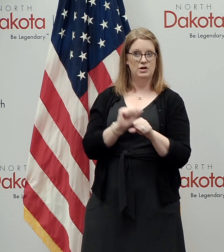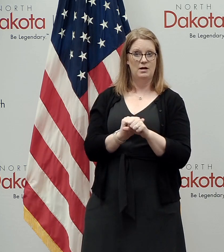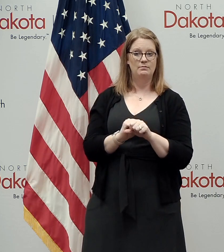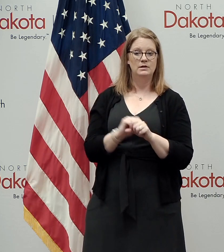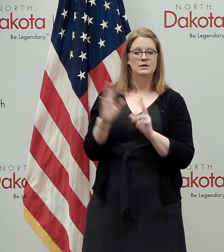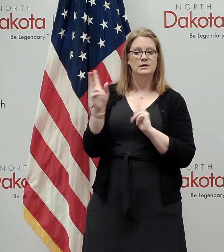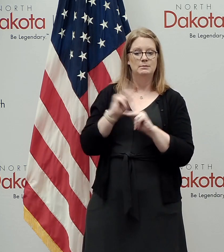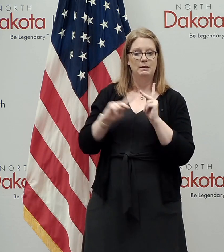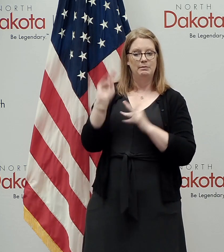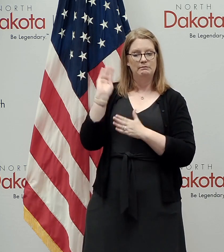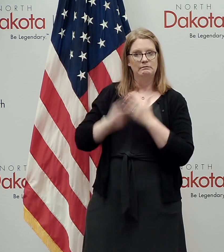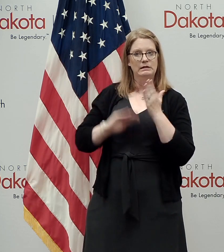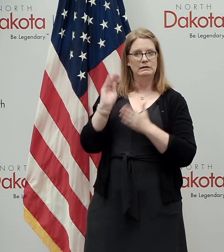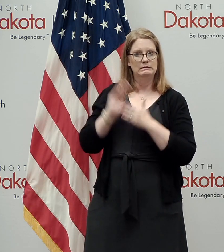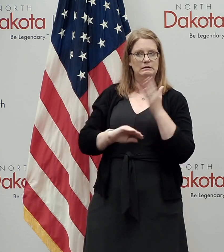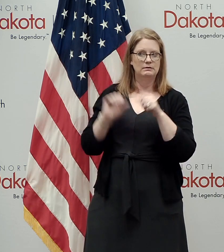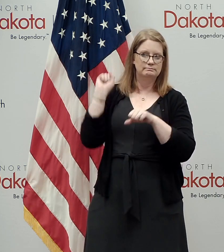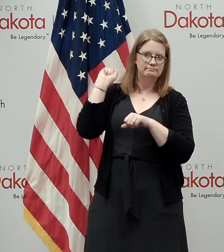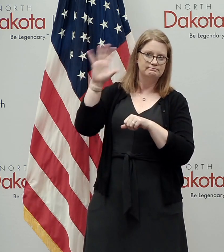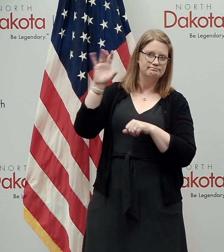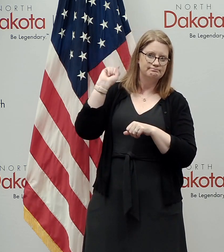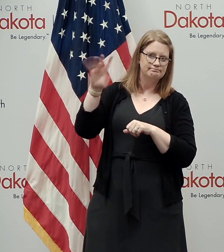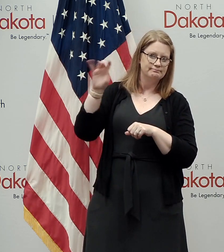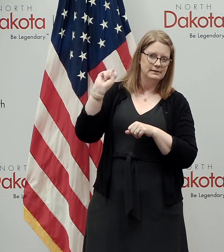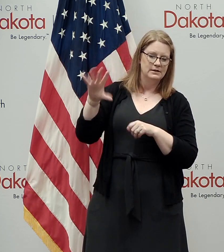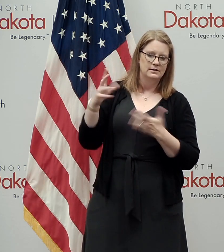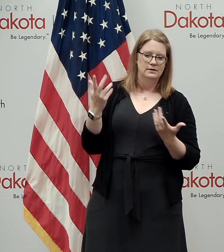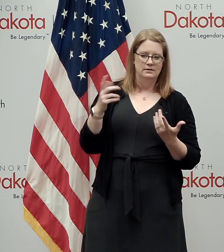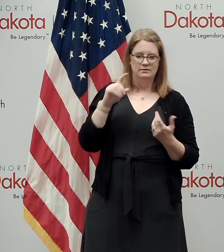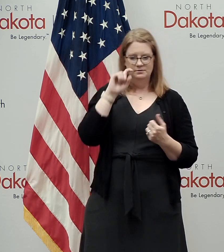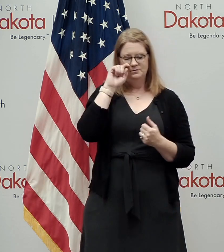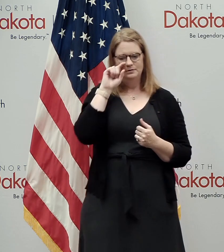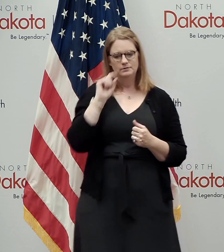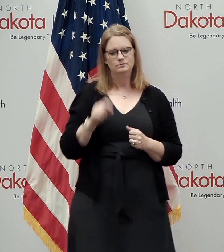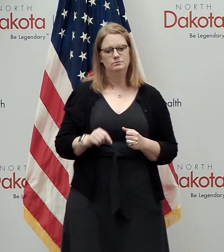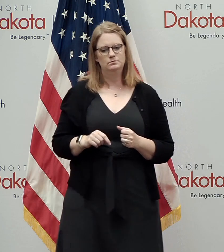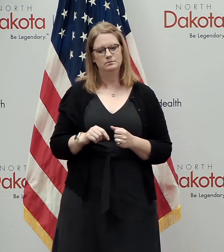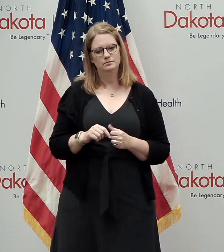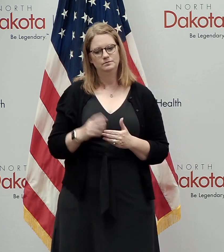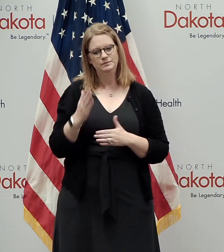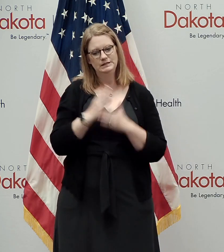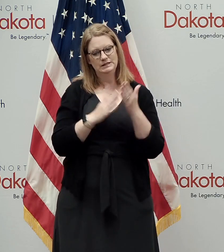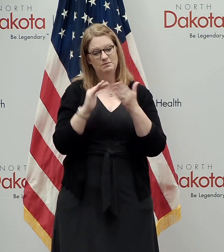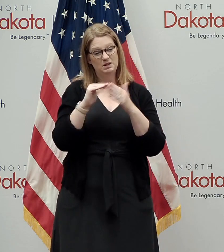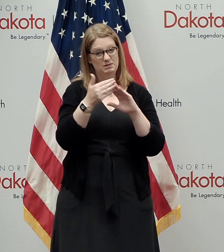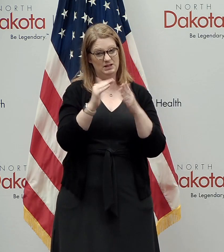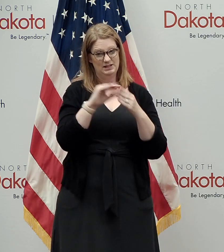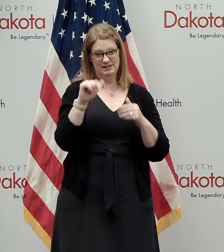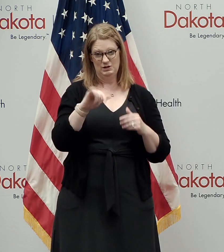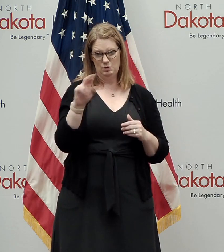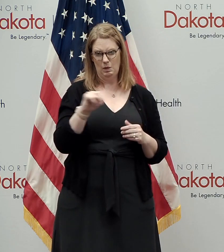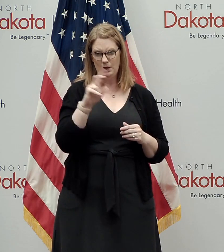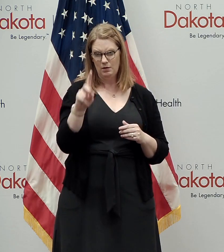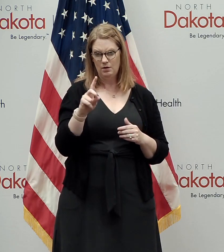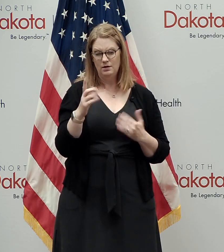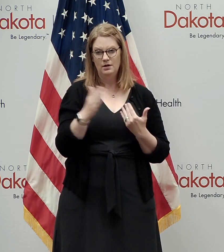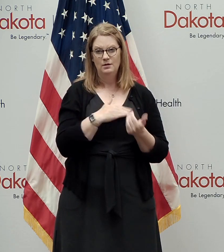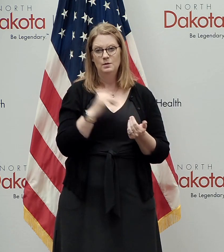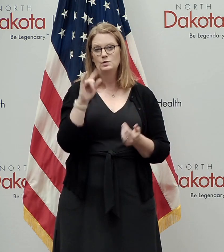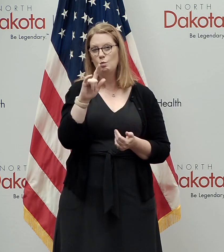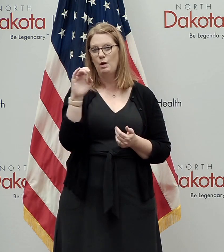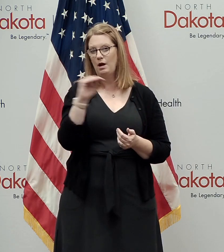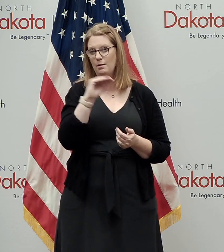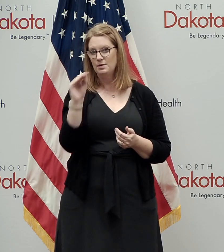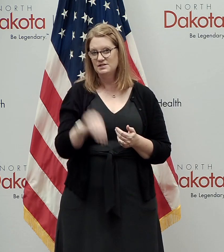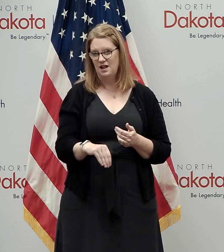with getting their numbers in spite of the pandemic. We've had some communities in North Dakota that have reached 100%